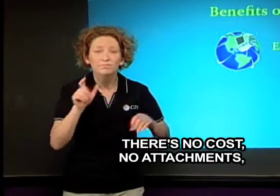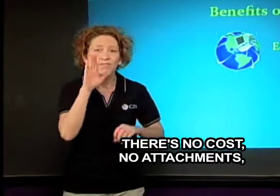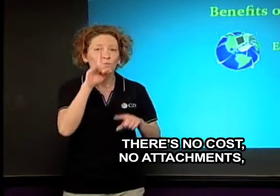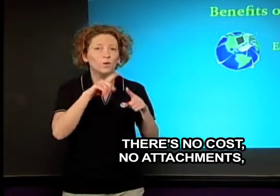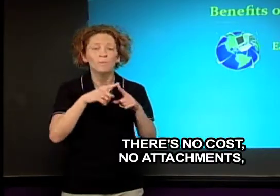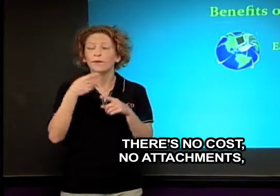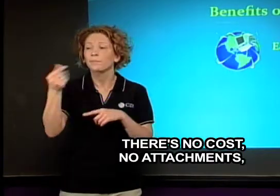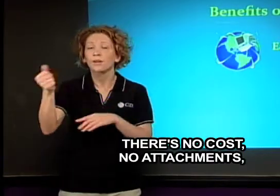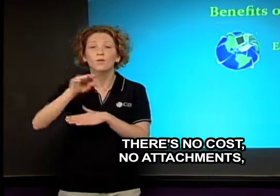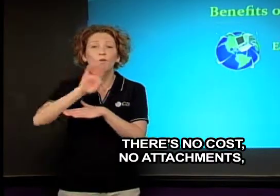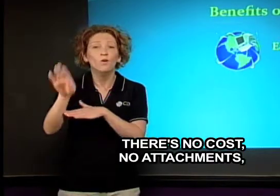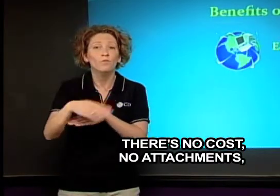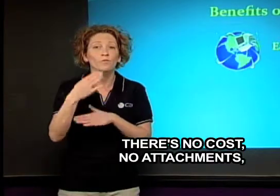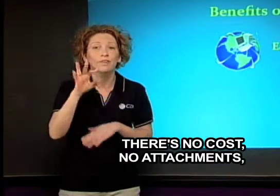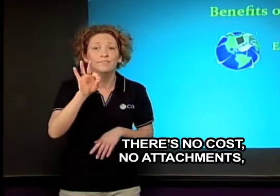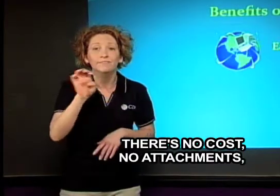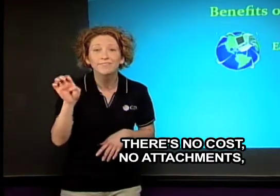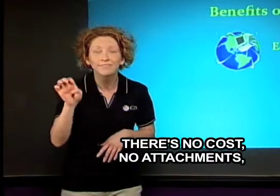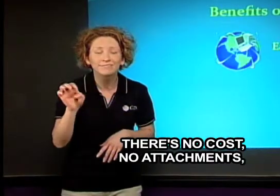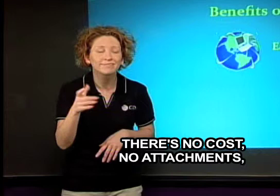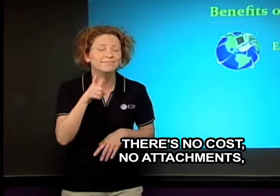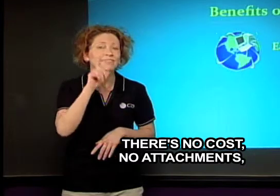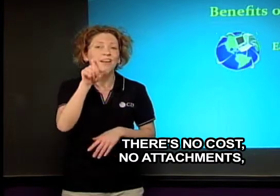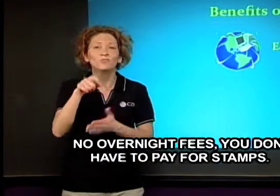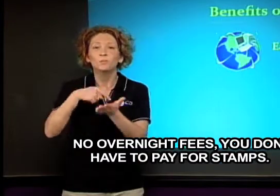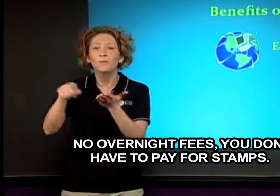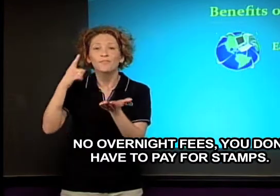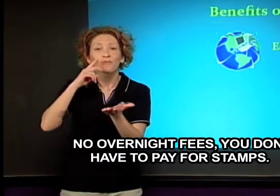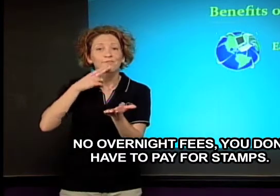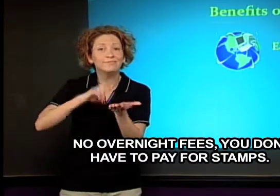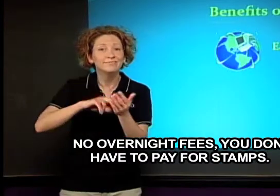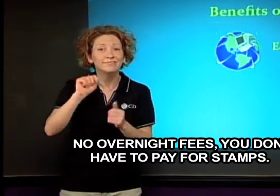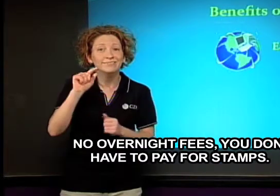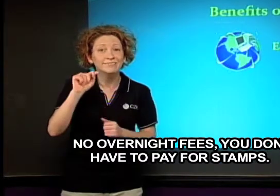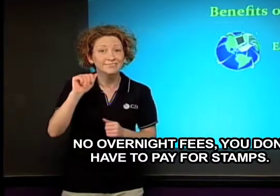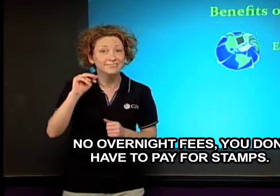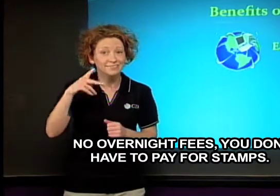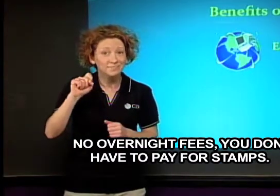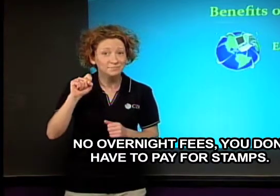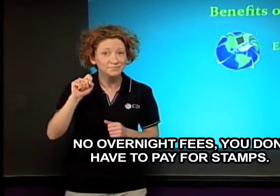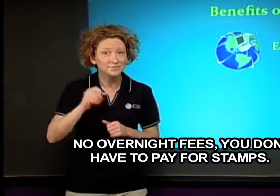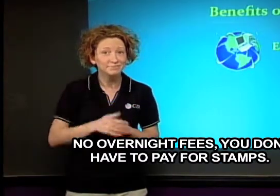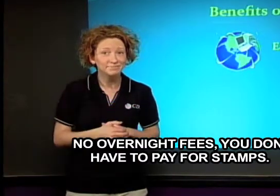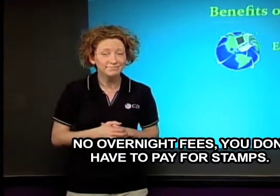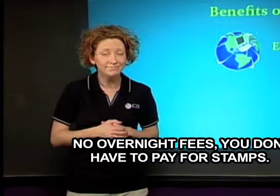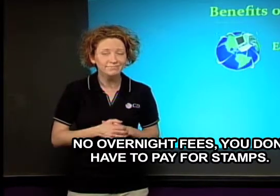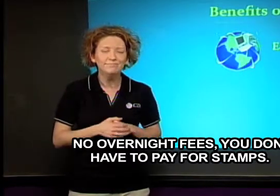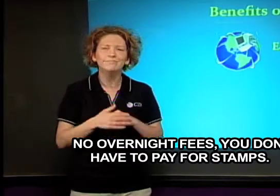cost, no attachments, no overnight fees. You don't have to pay for stamps.